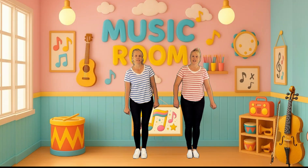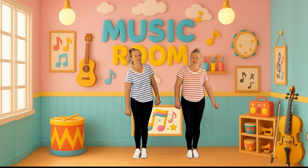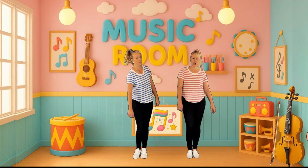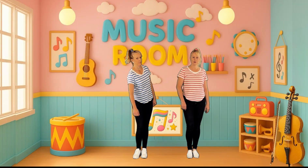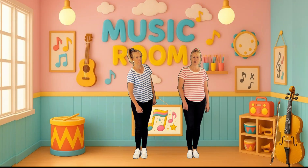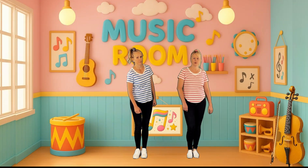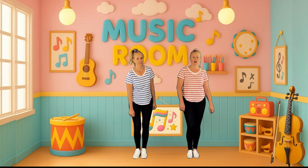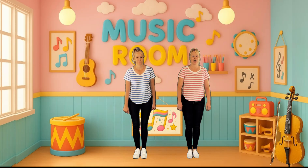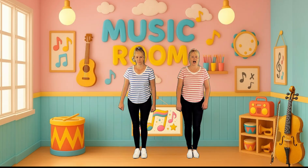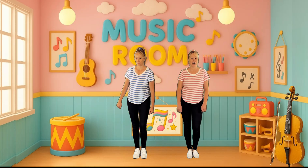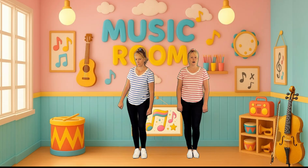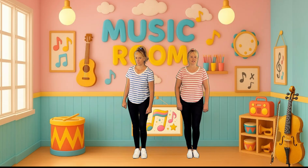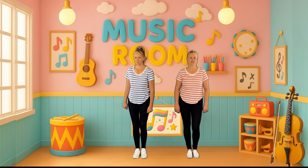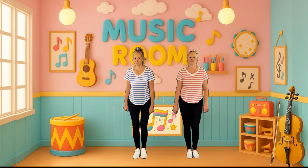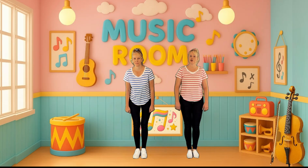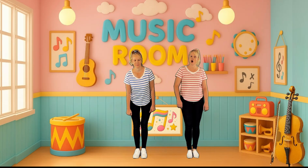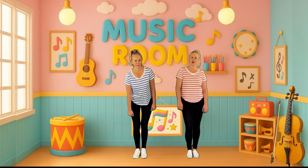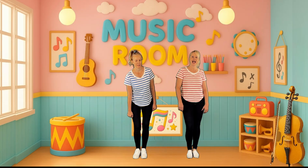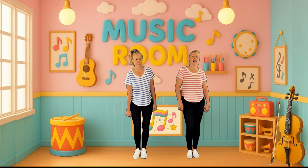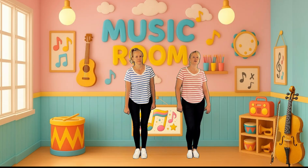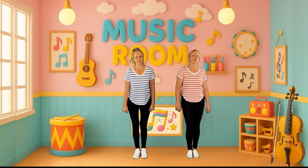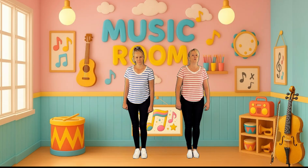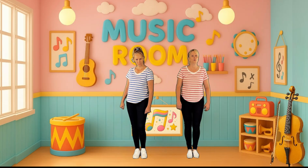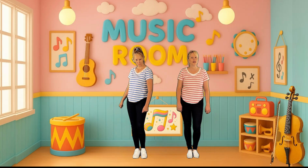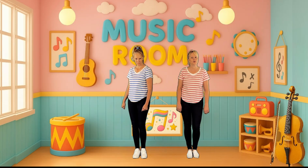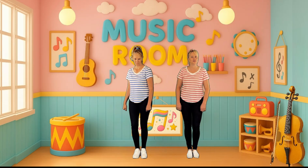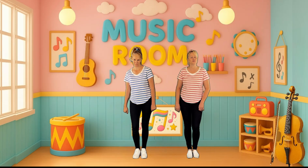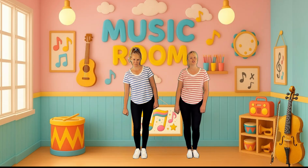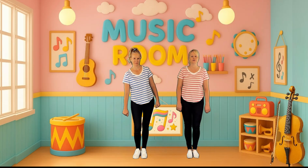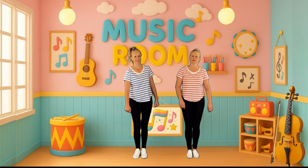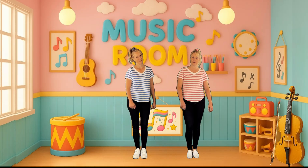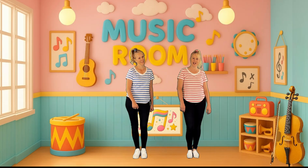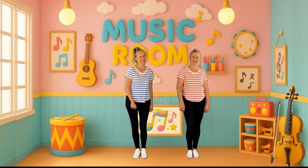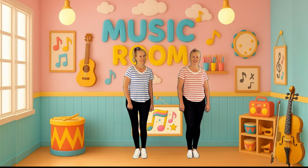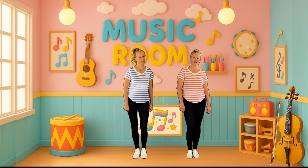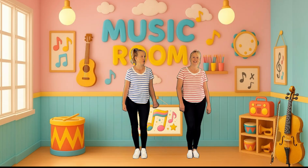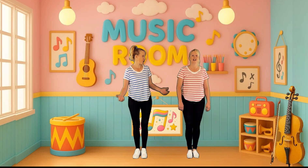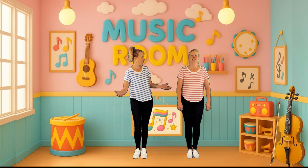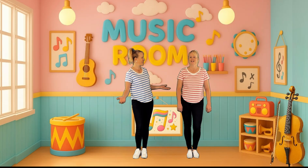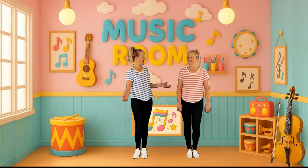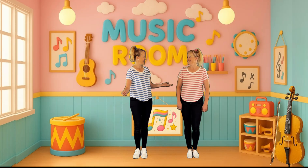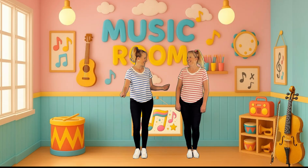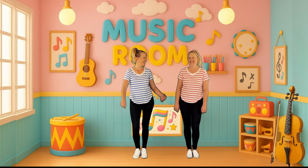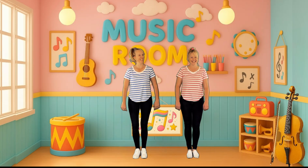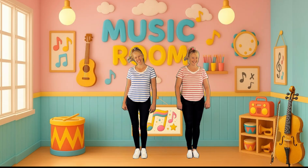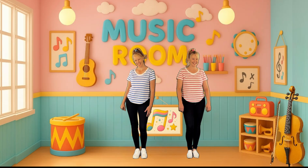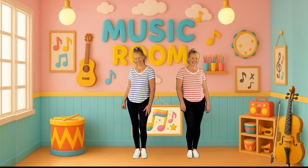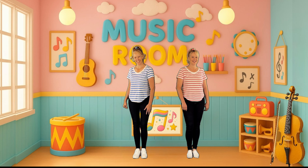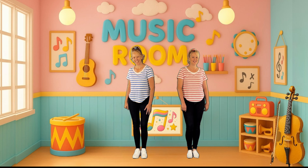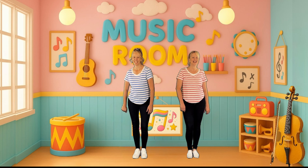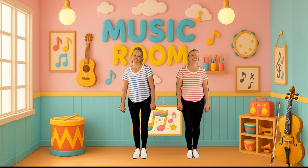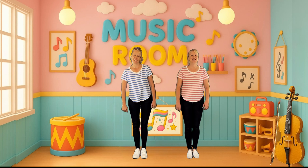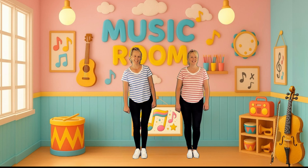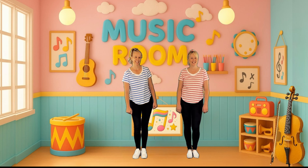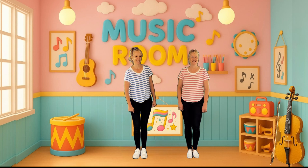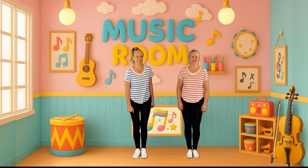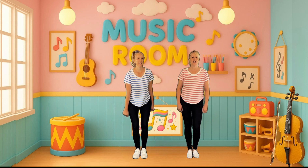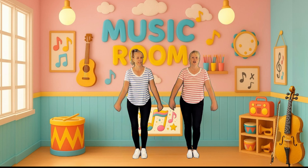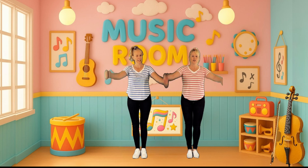Now we're going to put our arms out strong and wiggle the germs away. Sugar bugs in. Yes. Ready?